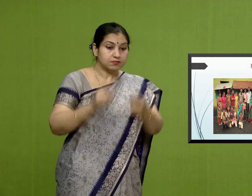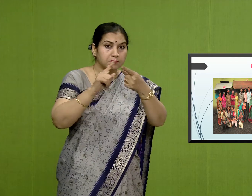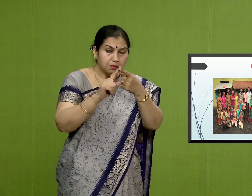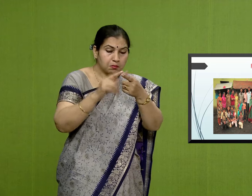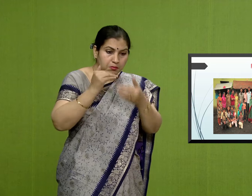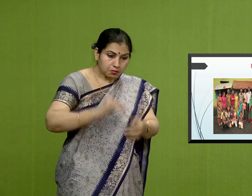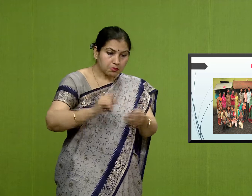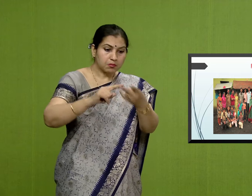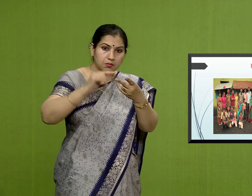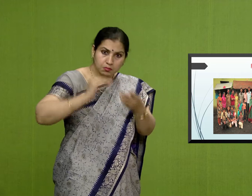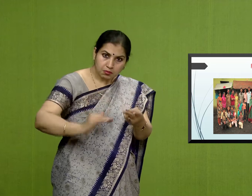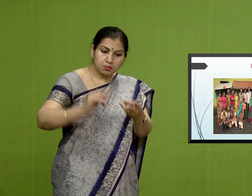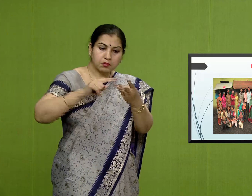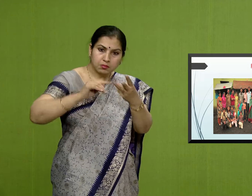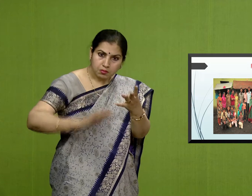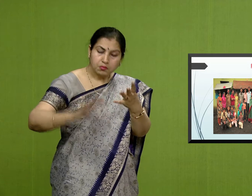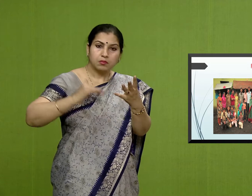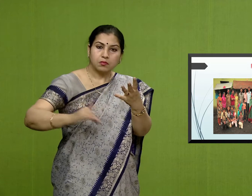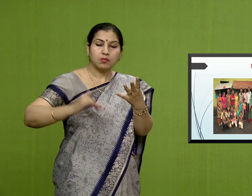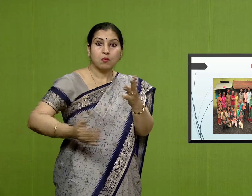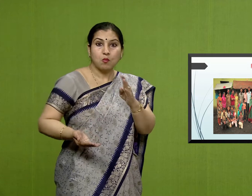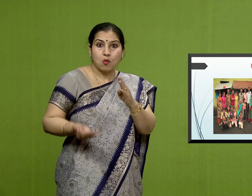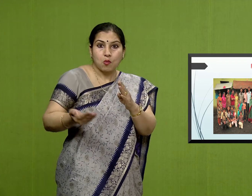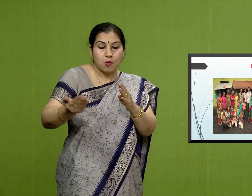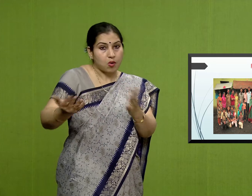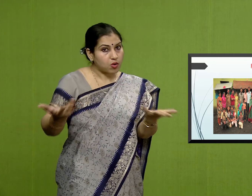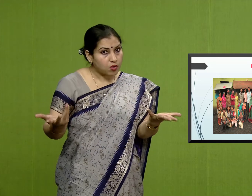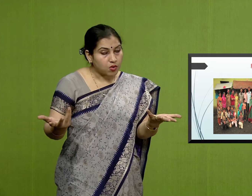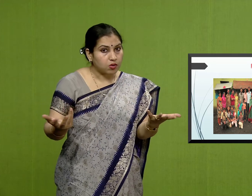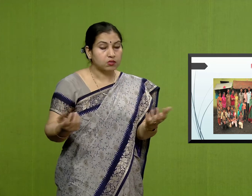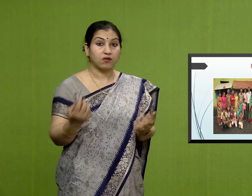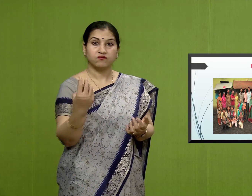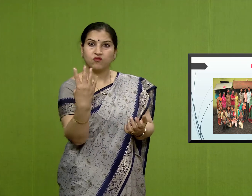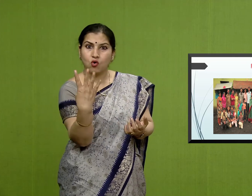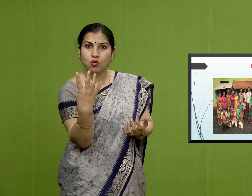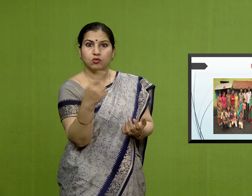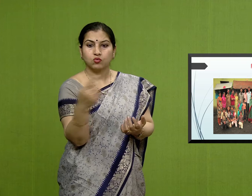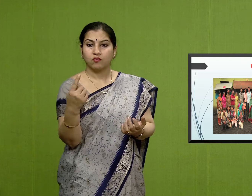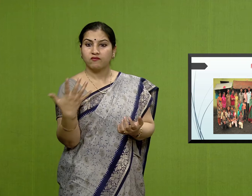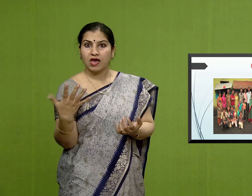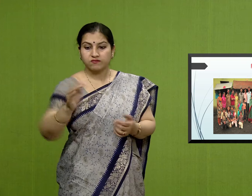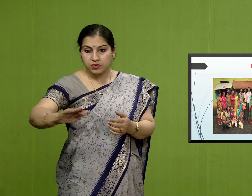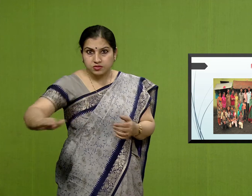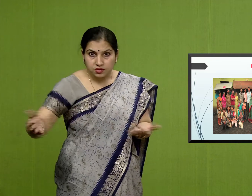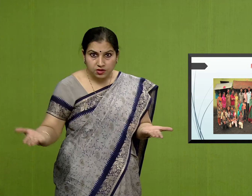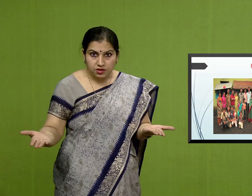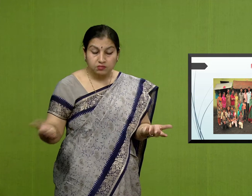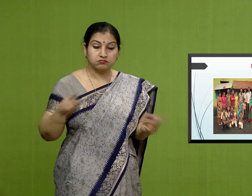other and there can be more than 4 to 5 children, the family